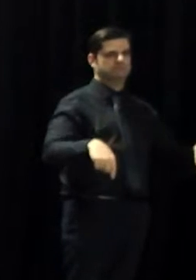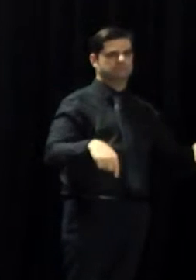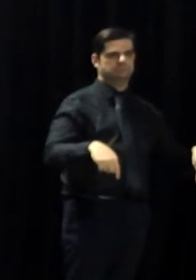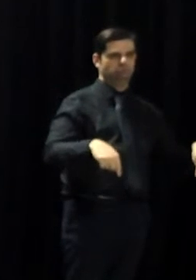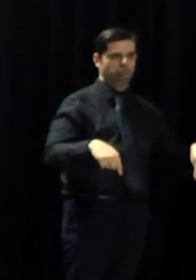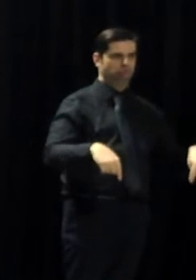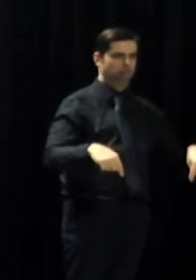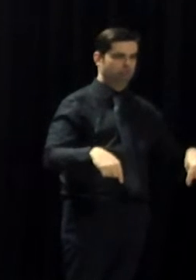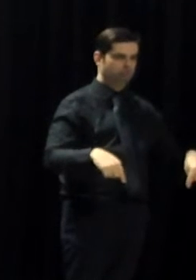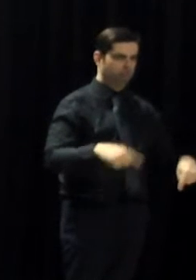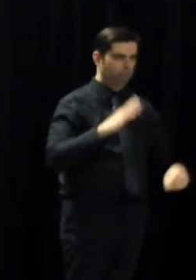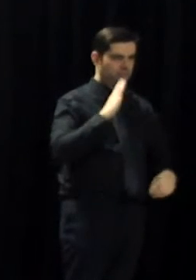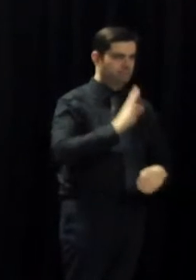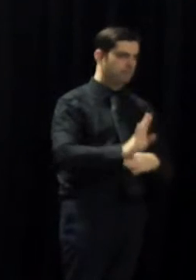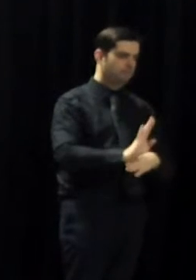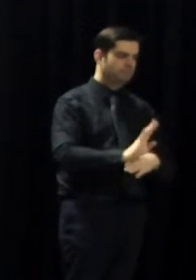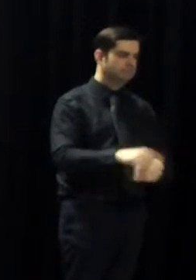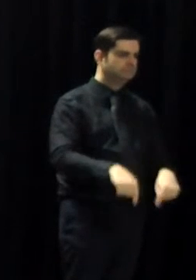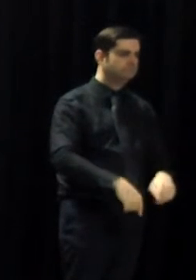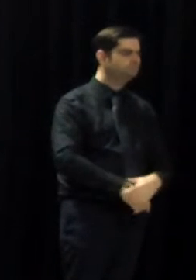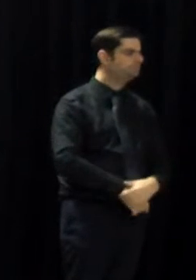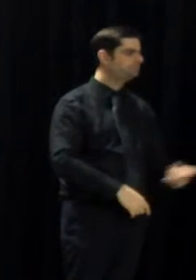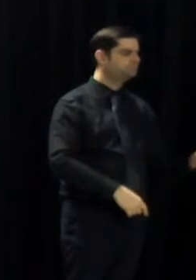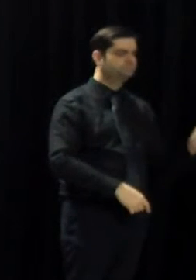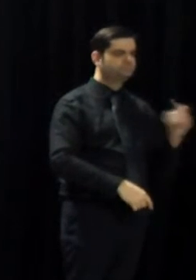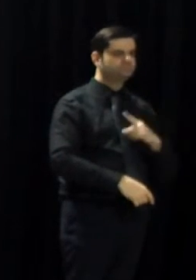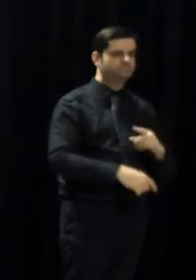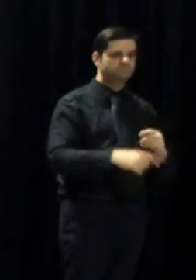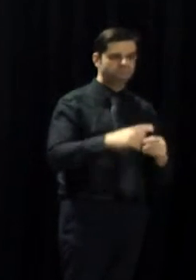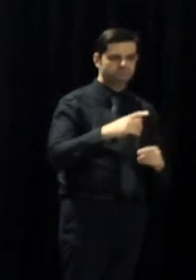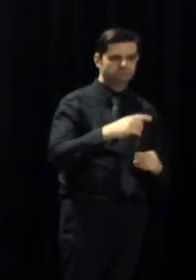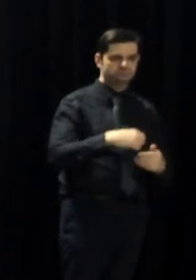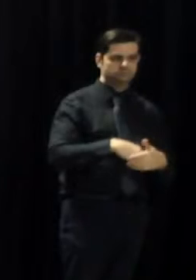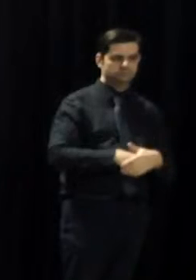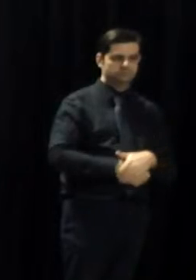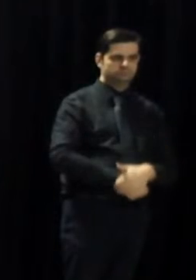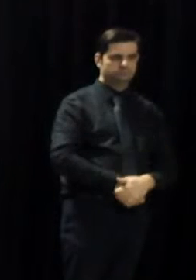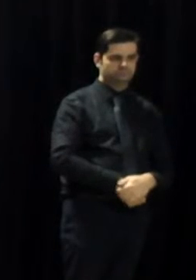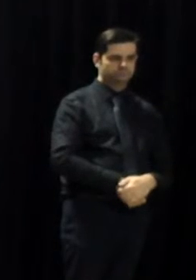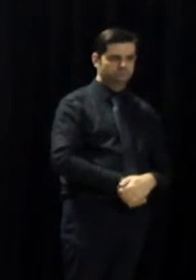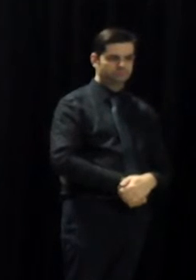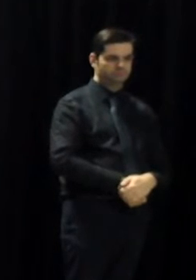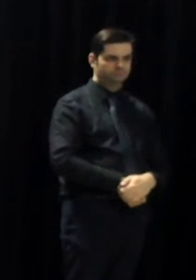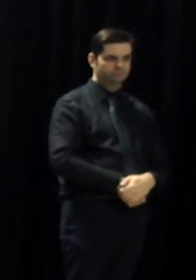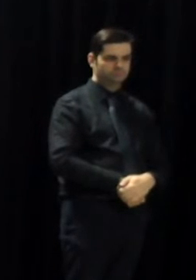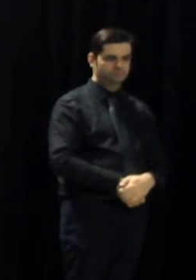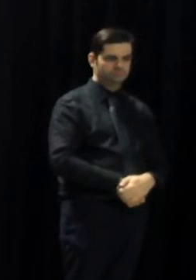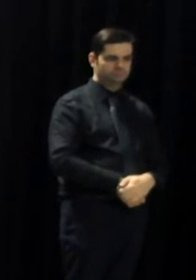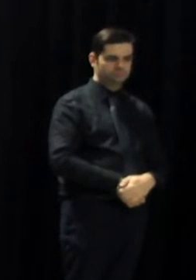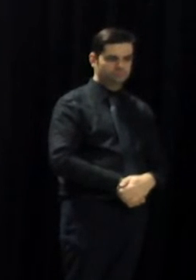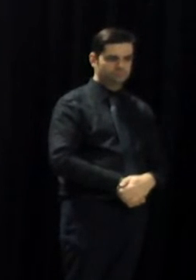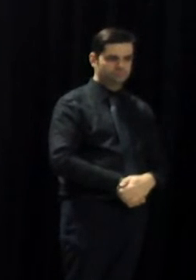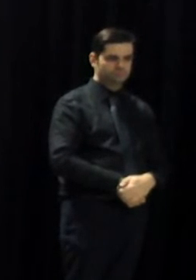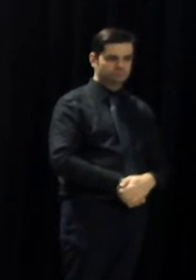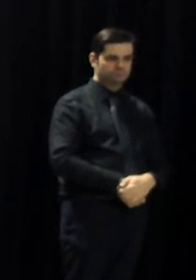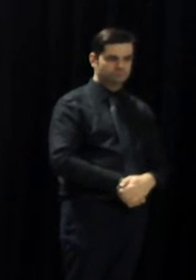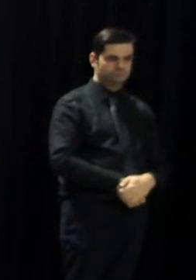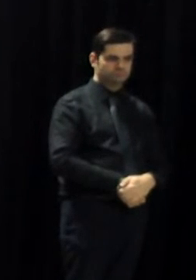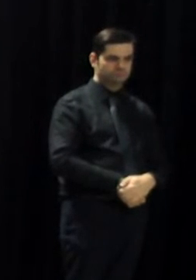Brian, I know there's a separation, but do you know if the state is still testing nursing home